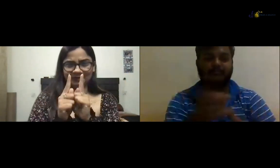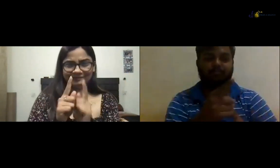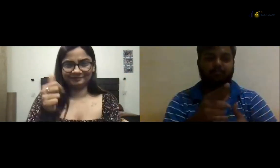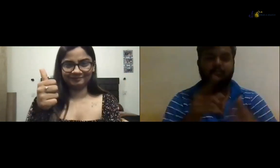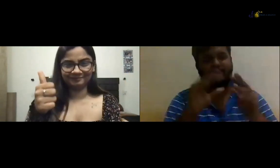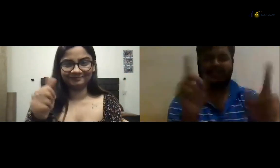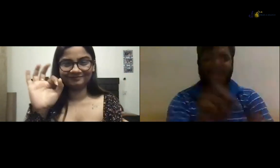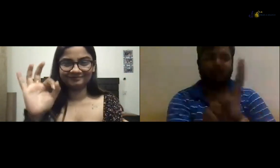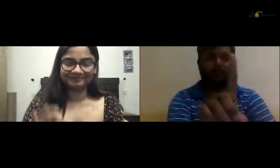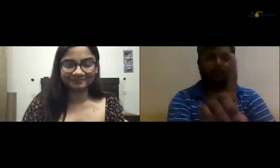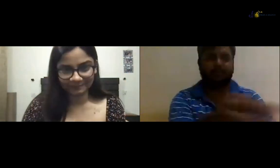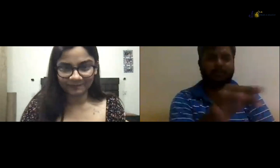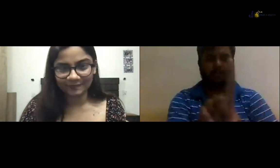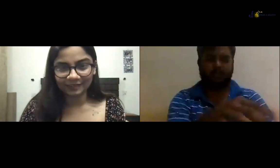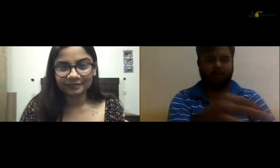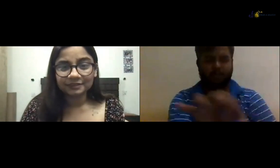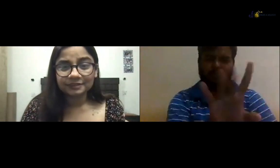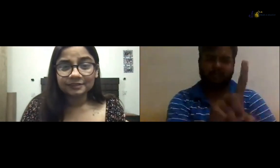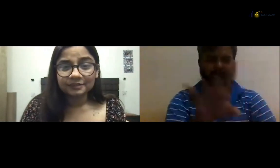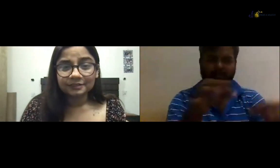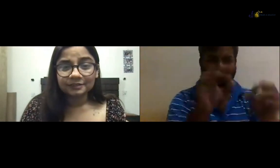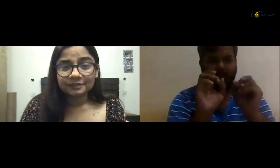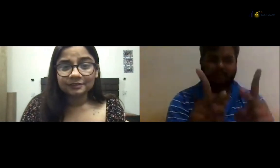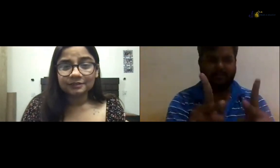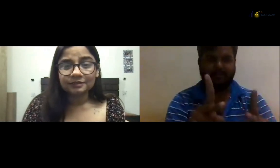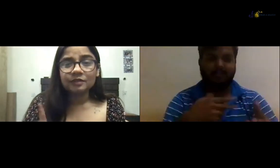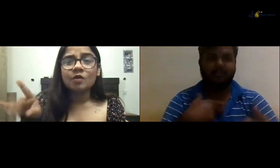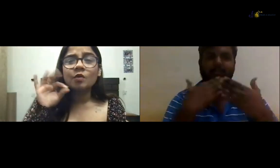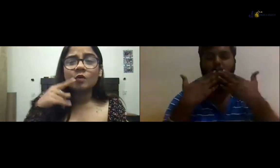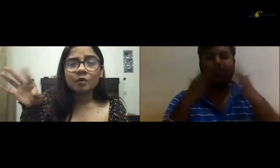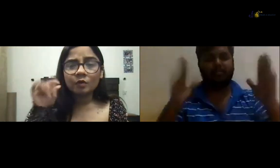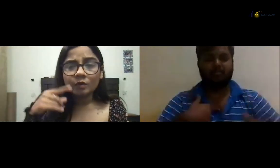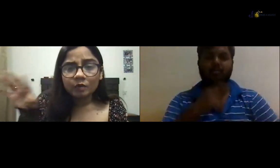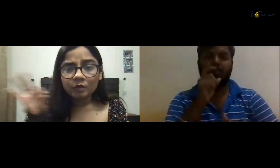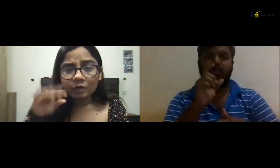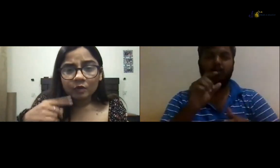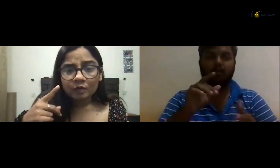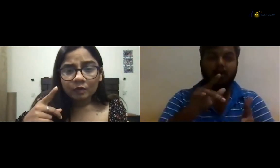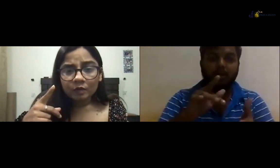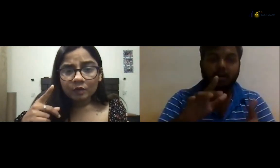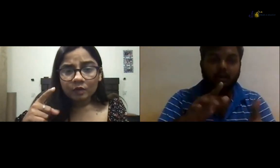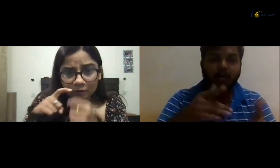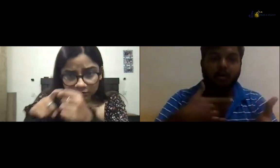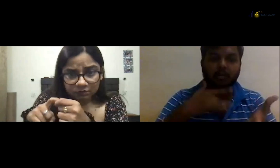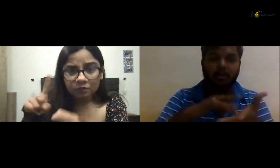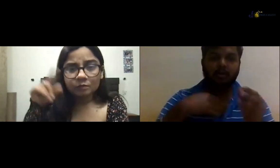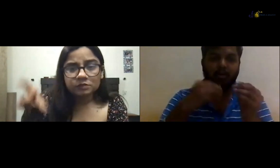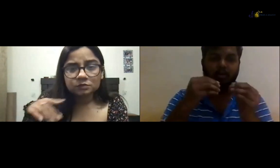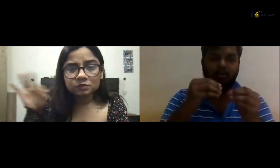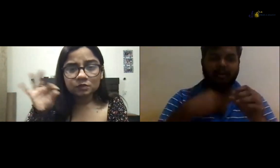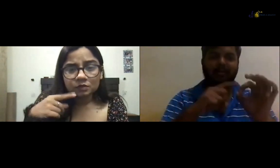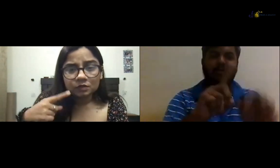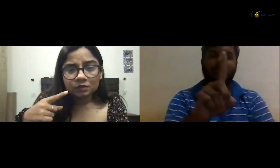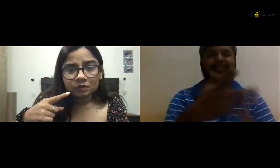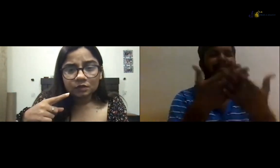Okay, please ask your question in short. I have only one question. So for whom you want to ask the